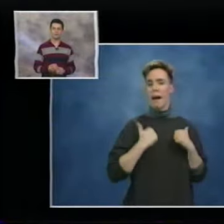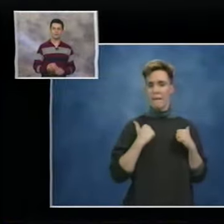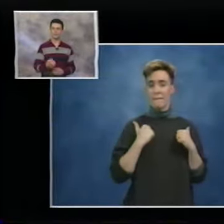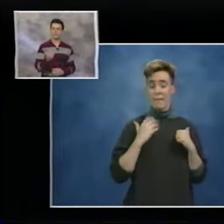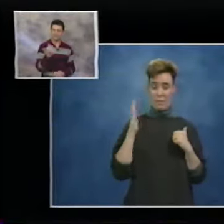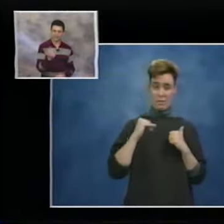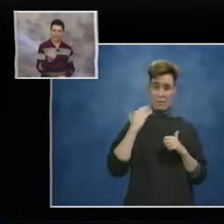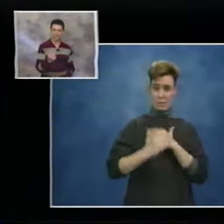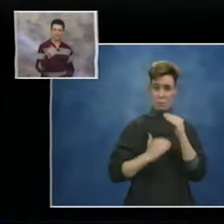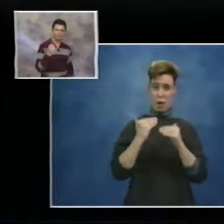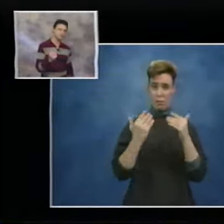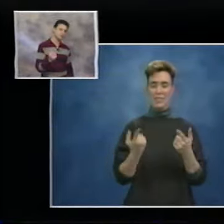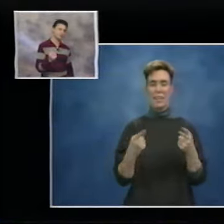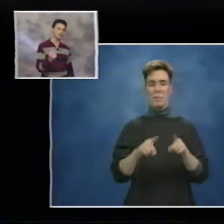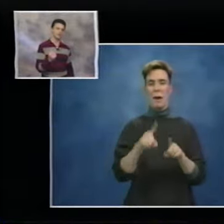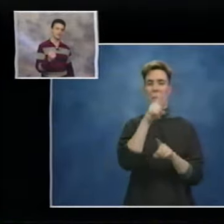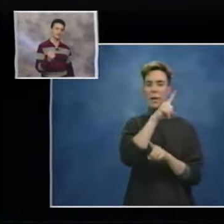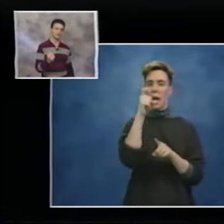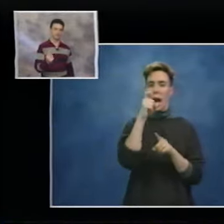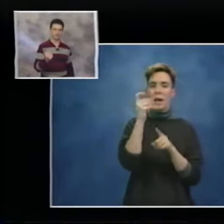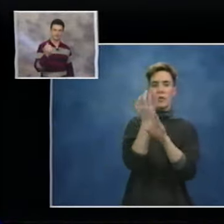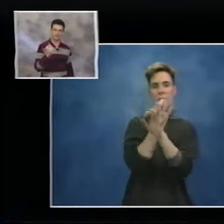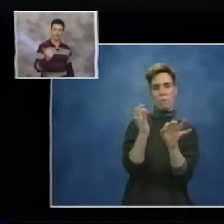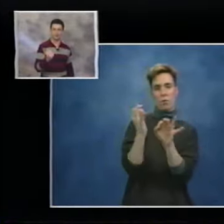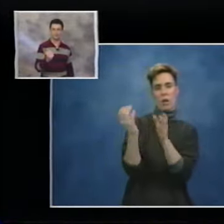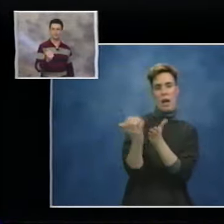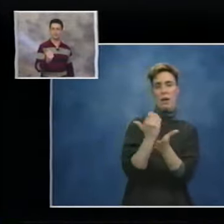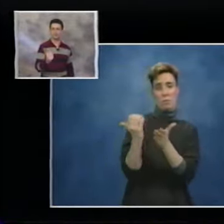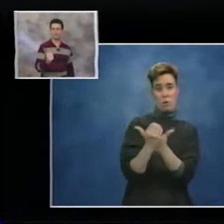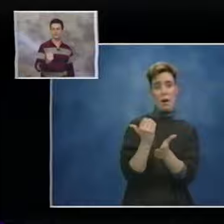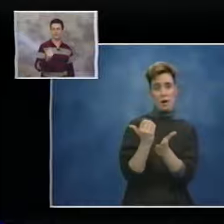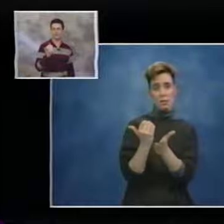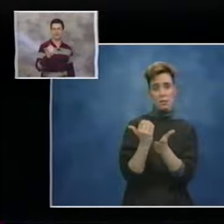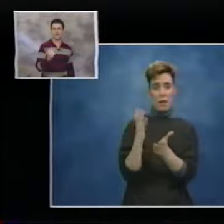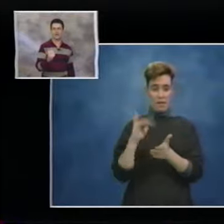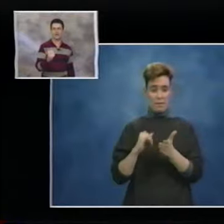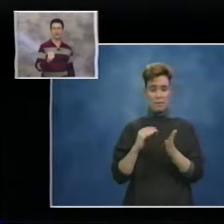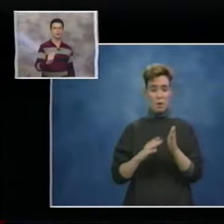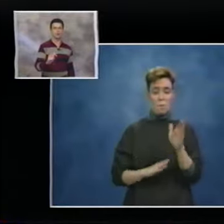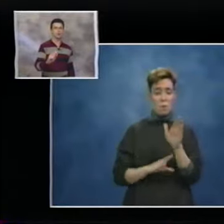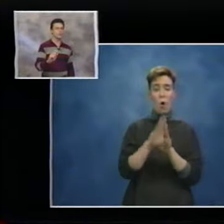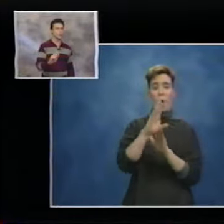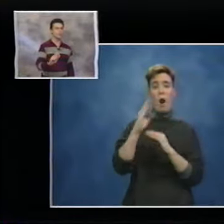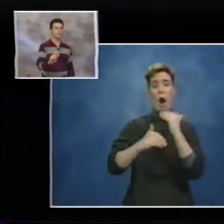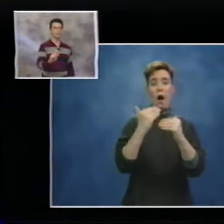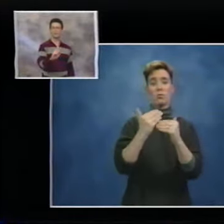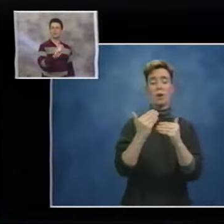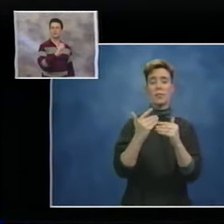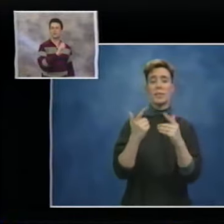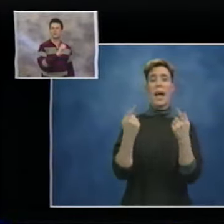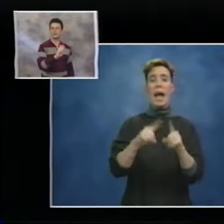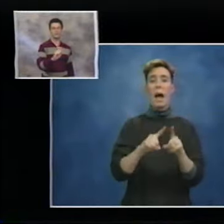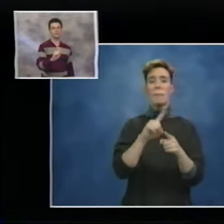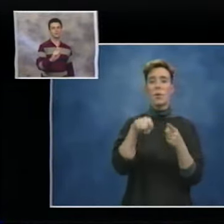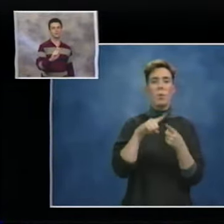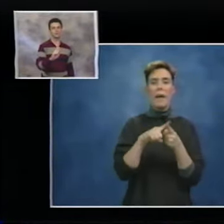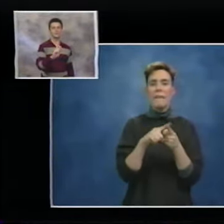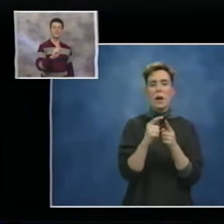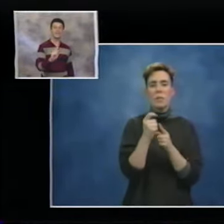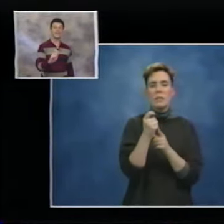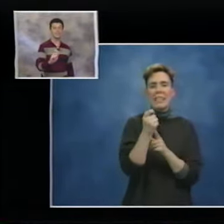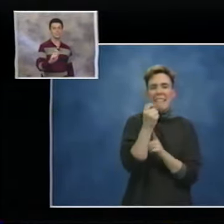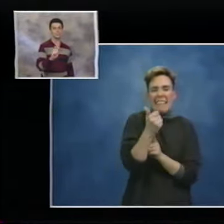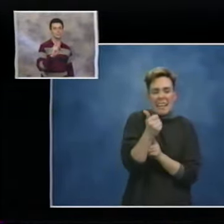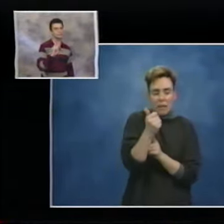about because of free enterprise. This progress came about when there was little,